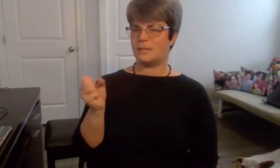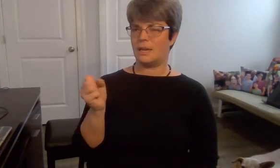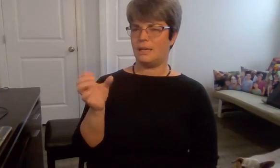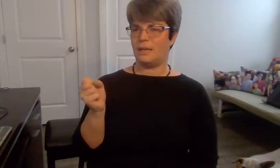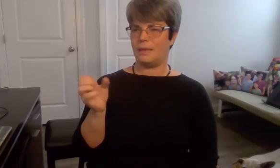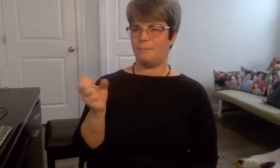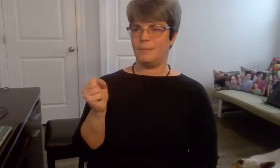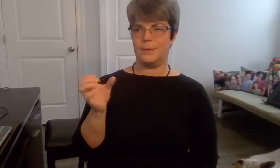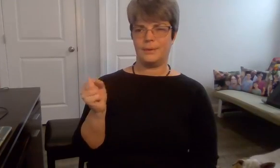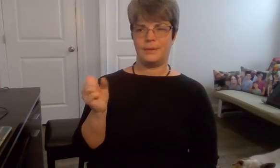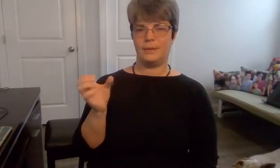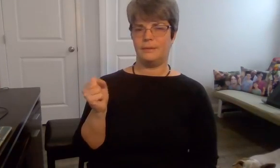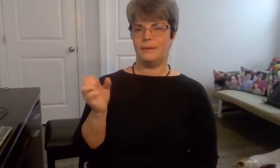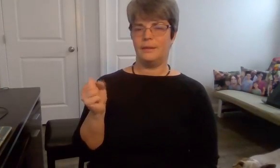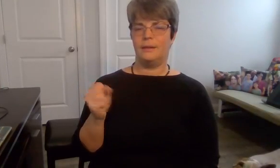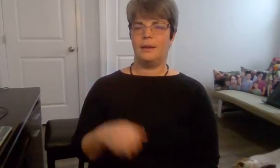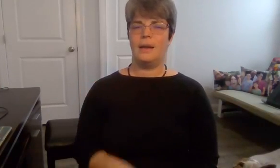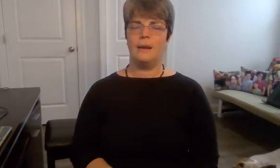I get milk.